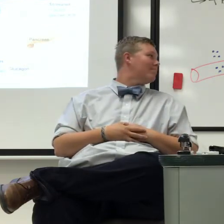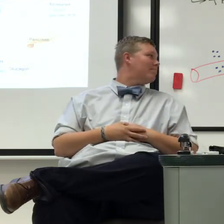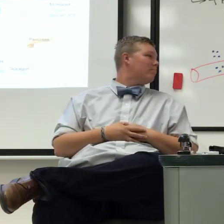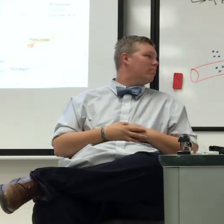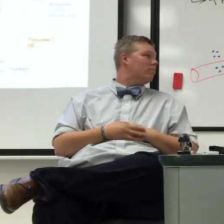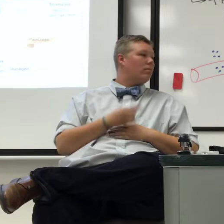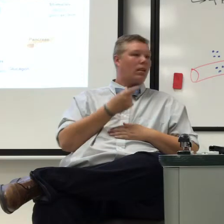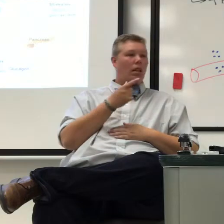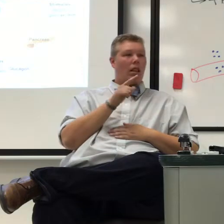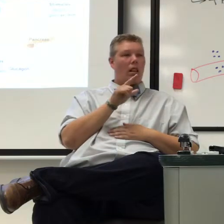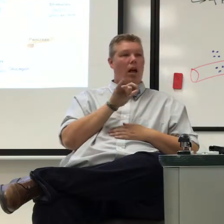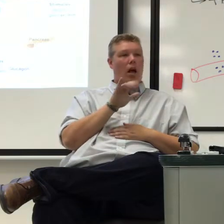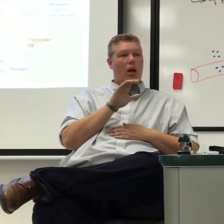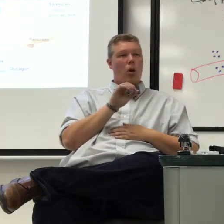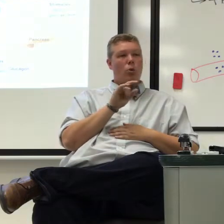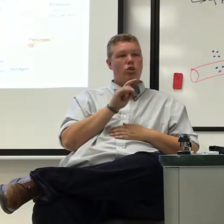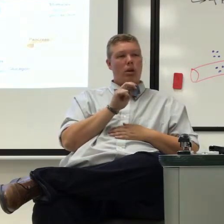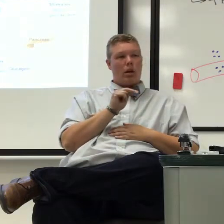glycogen is a polymer,